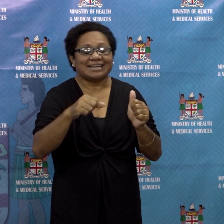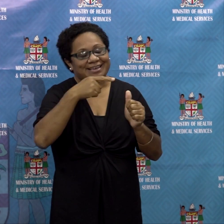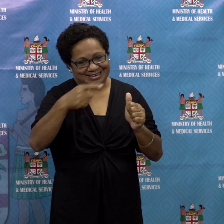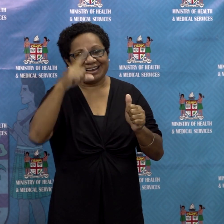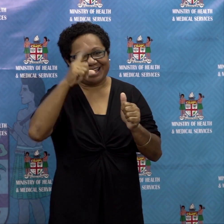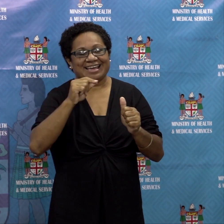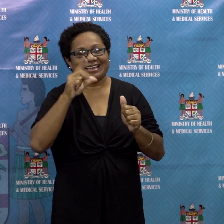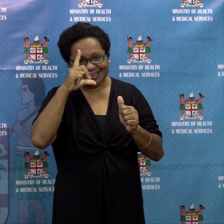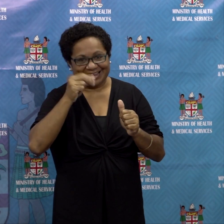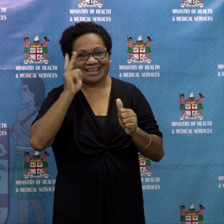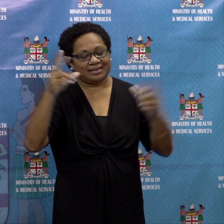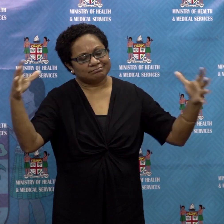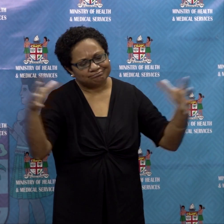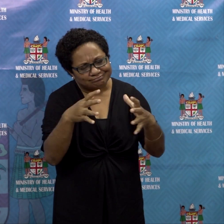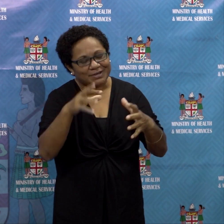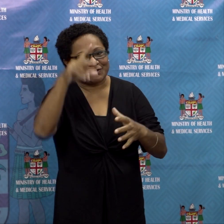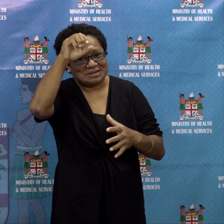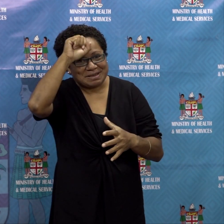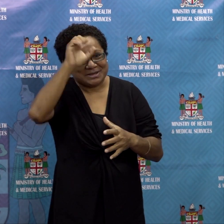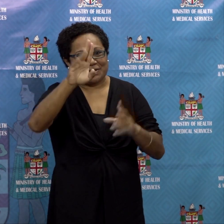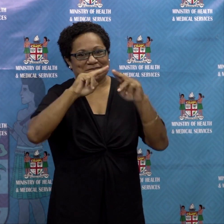better commemorated.